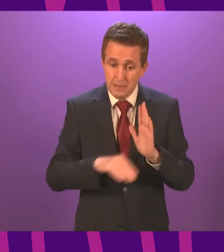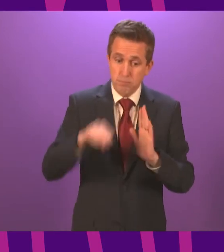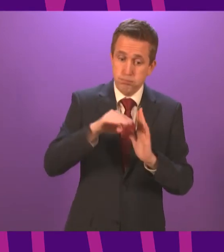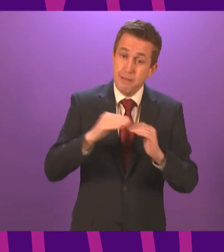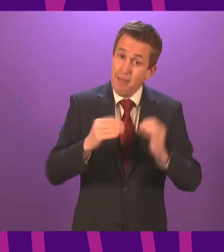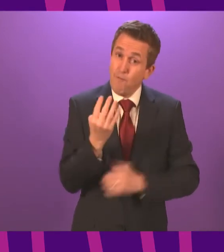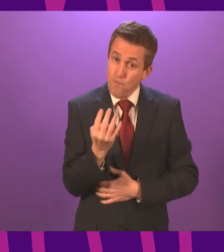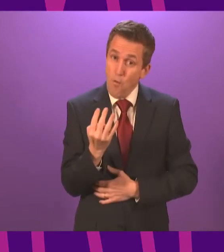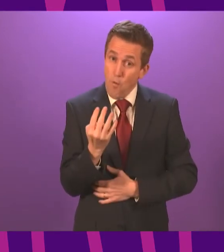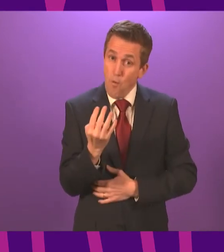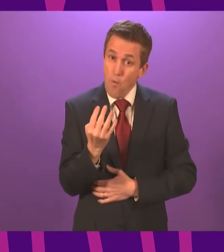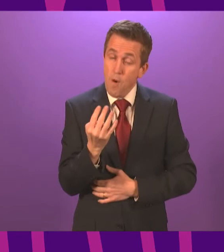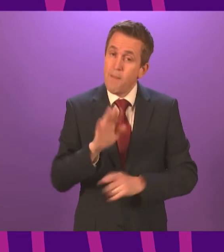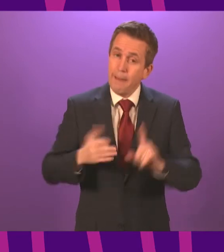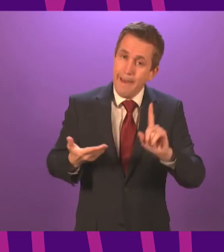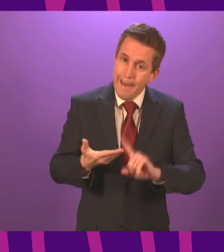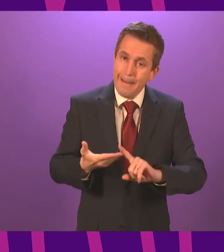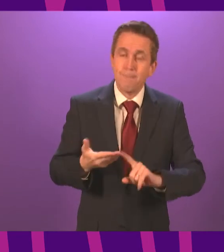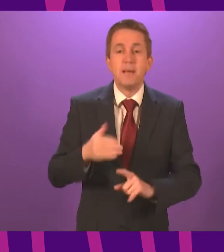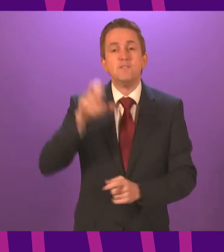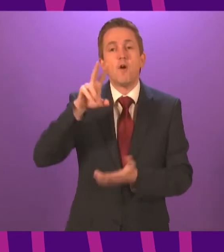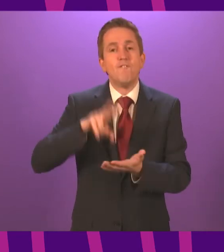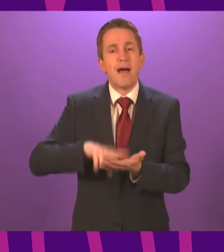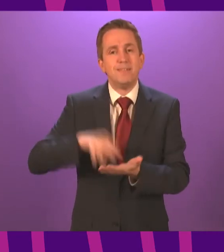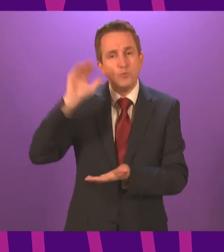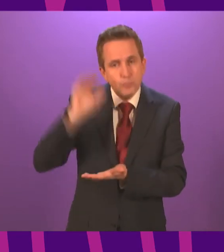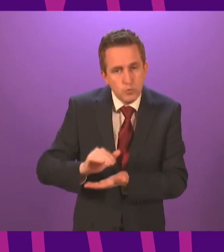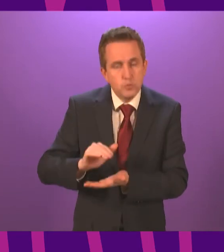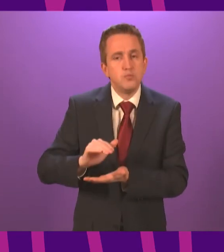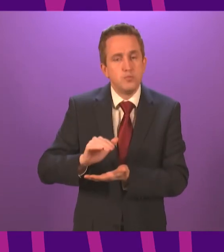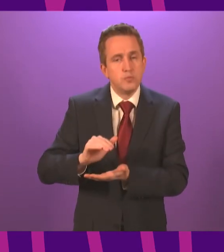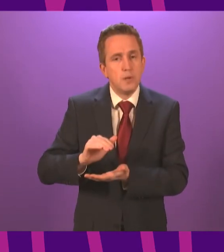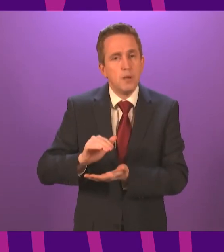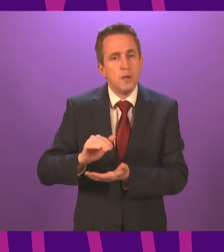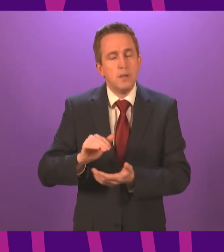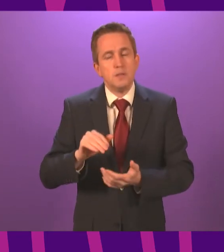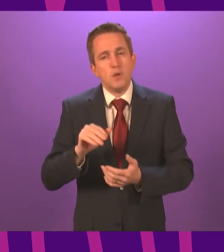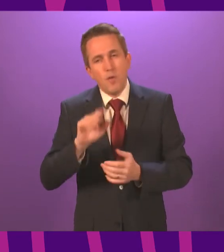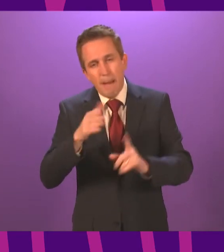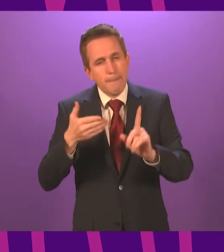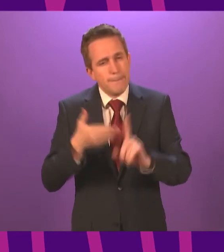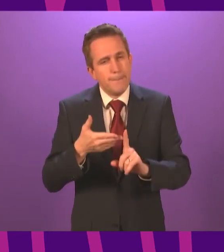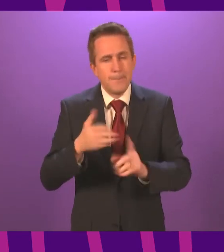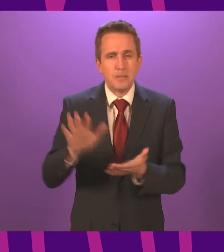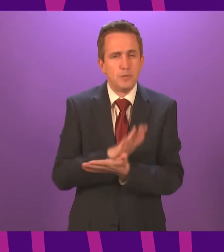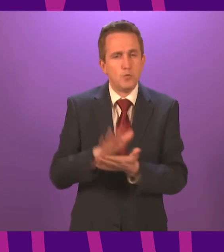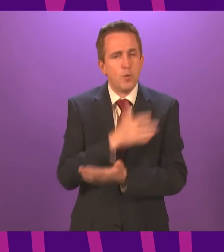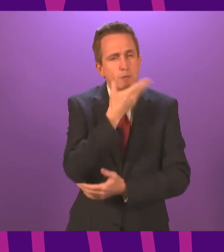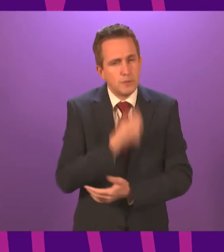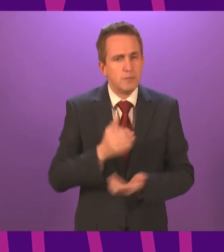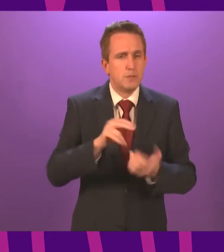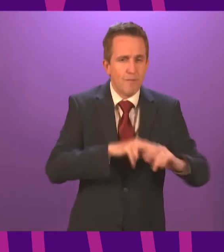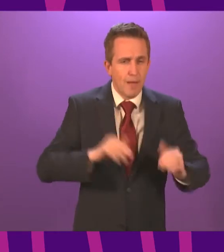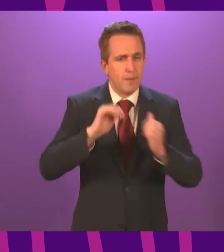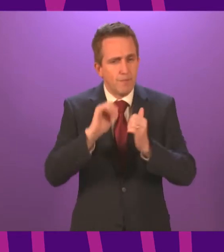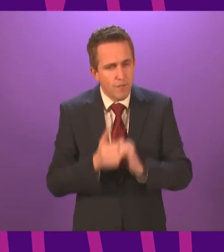to suppress the virus to the lowest level possible, not only to increase the possibility of being able to enjoy Christmas with our family and friends,